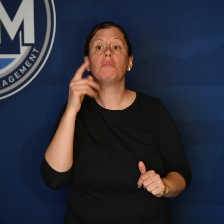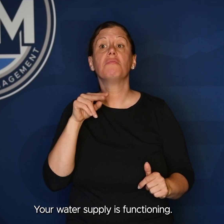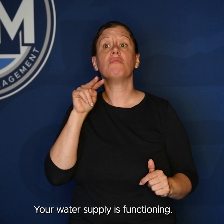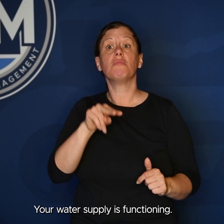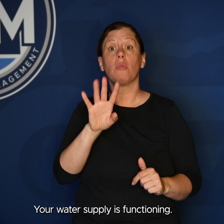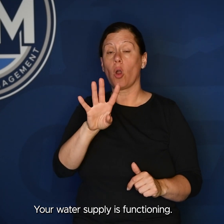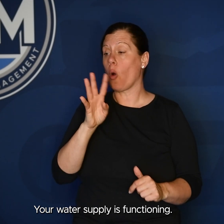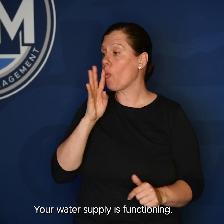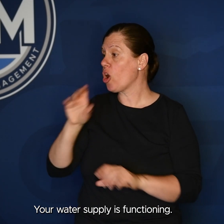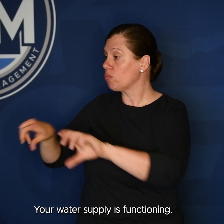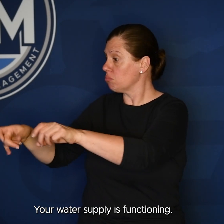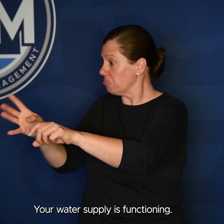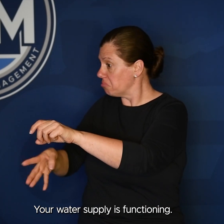Your water supply is functioning.